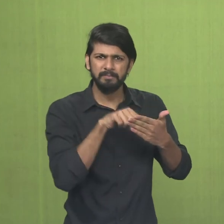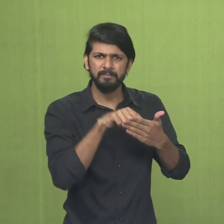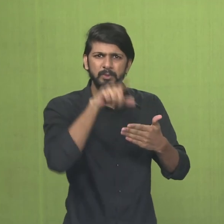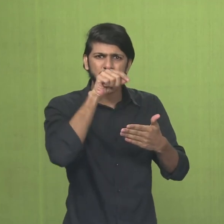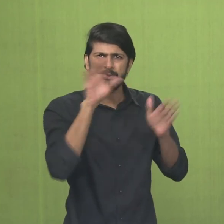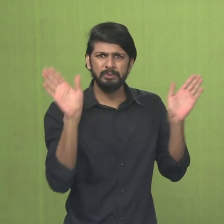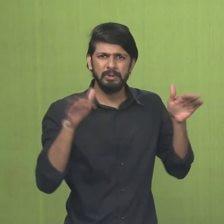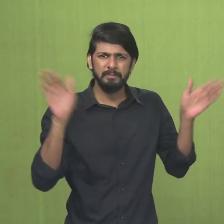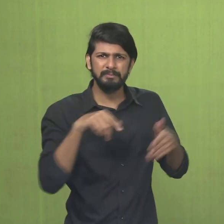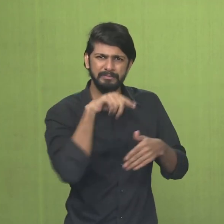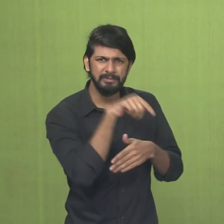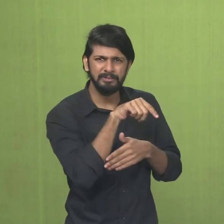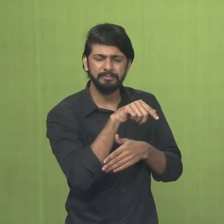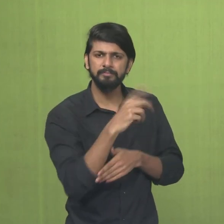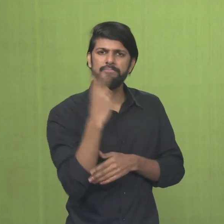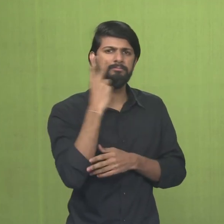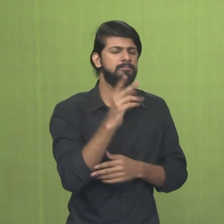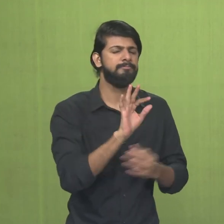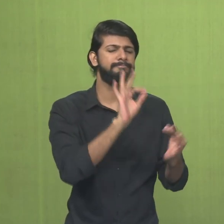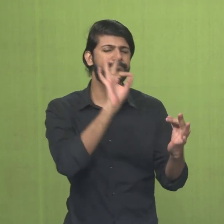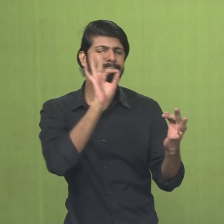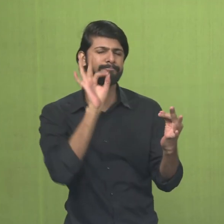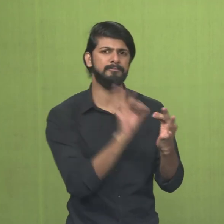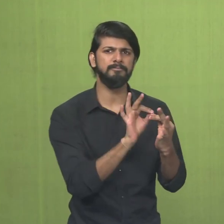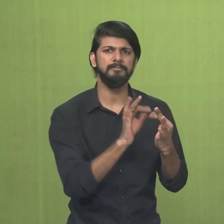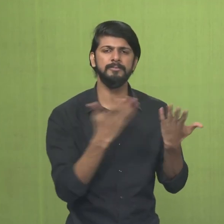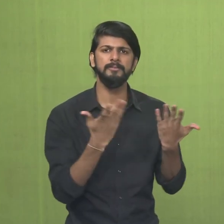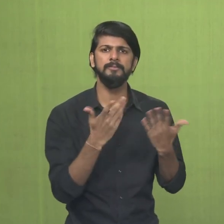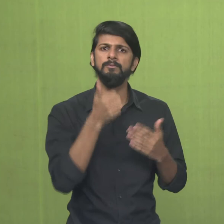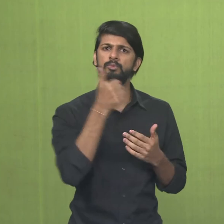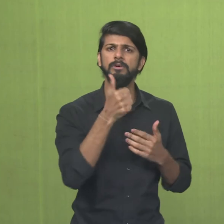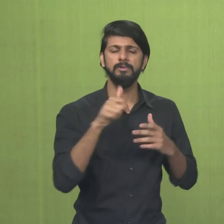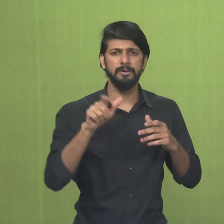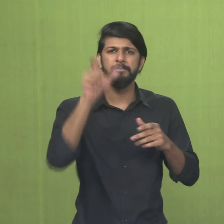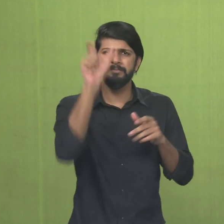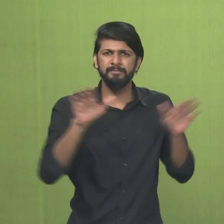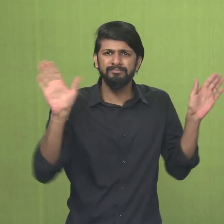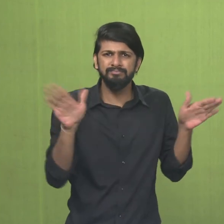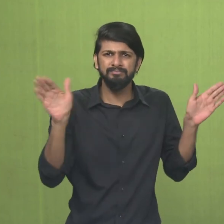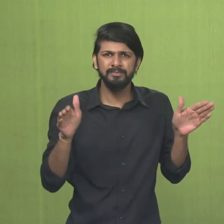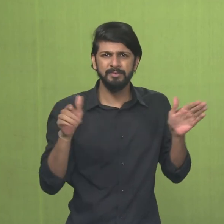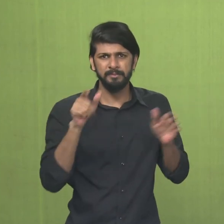The painting of a nightjar bird is very accurate, and a lot of detailing has been